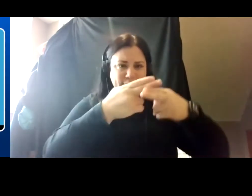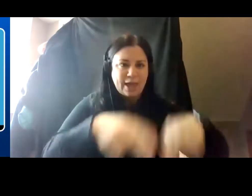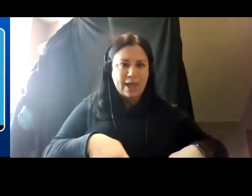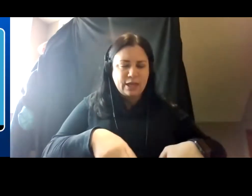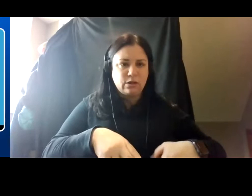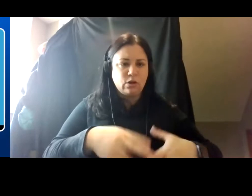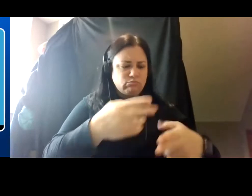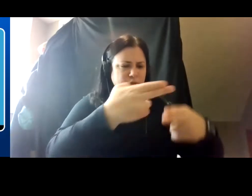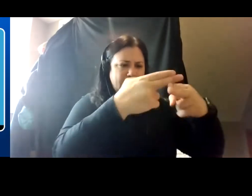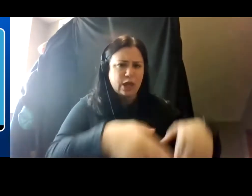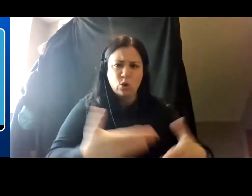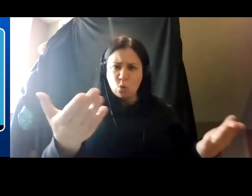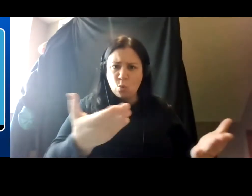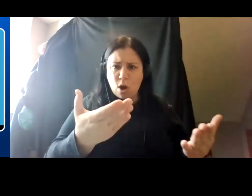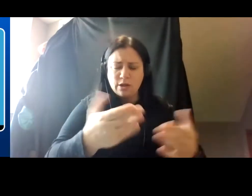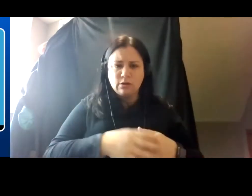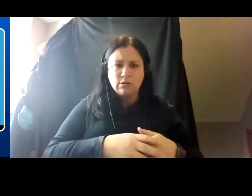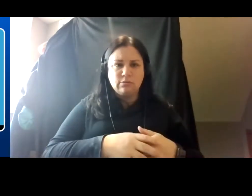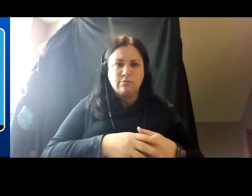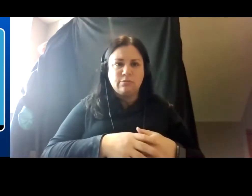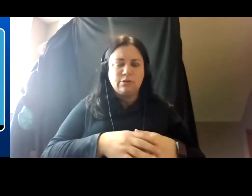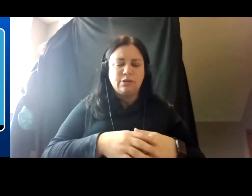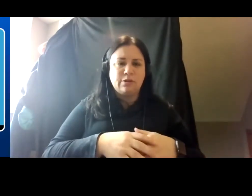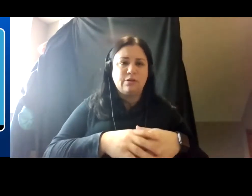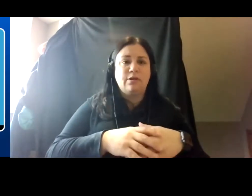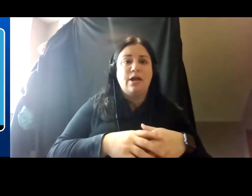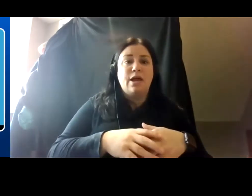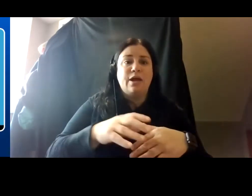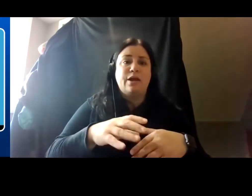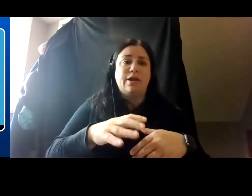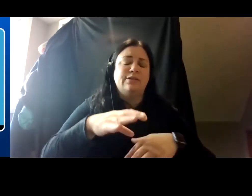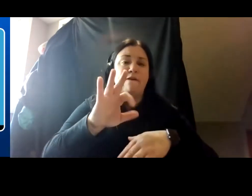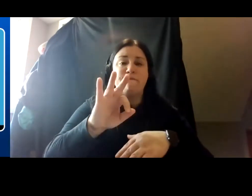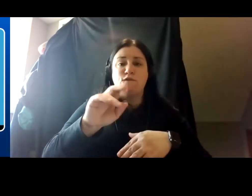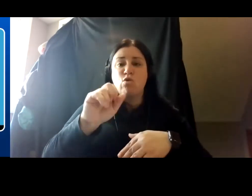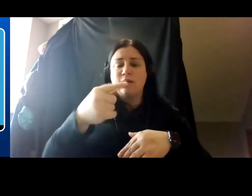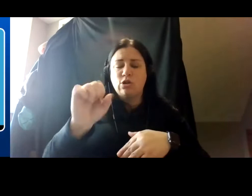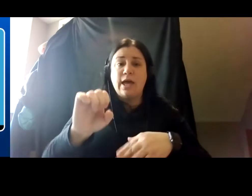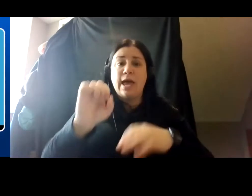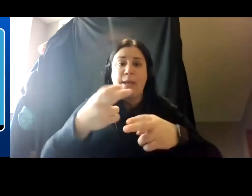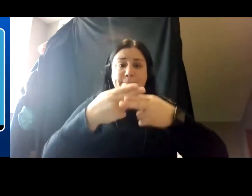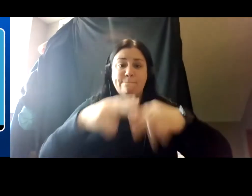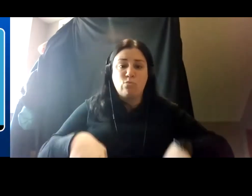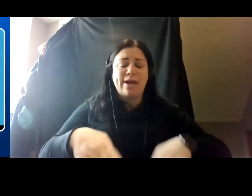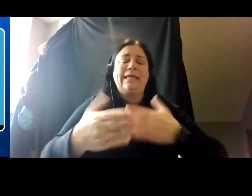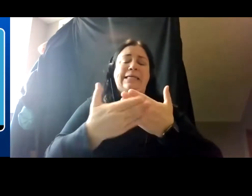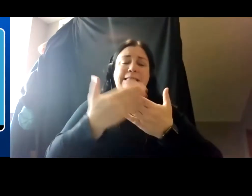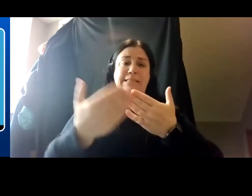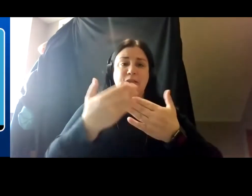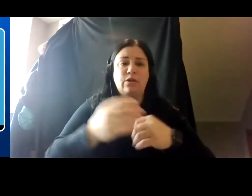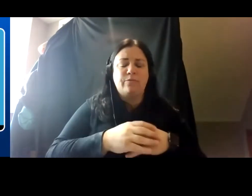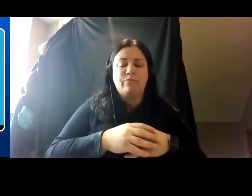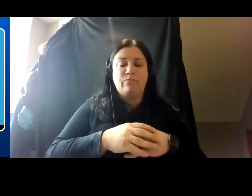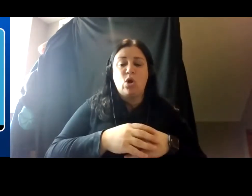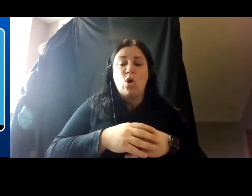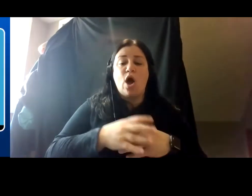what is an egg? An egg is very fragile when you go buy it at the supermarket, right? It's very fragile. It could break very easily. And then when you put it in a boiling pot of